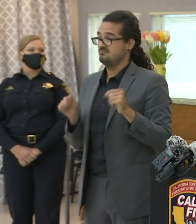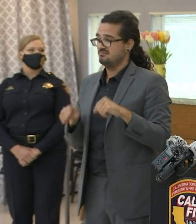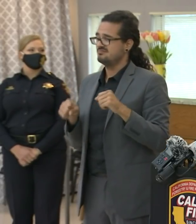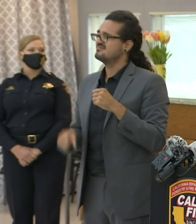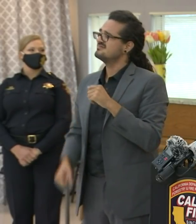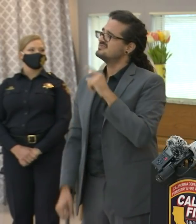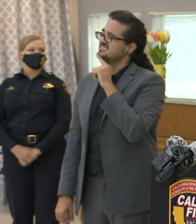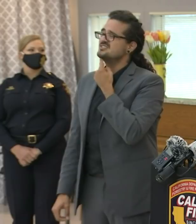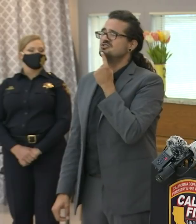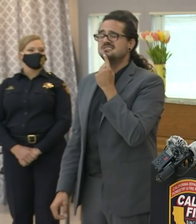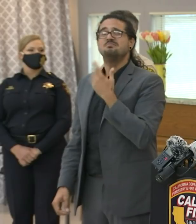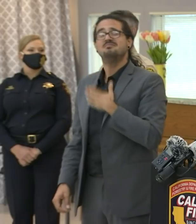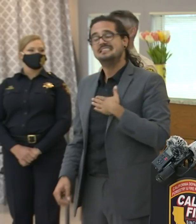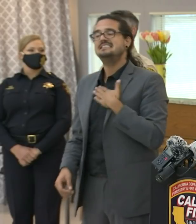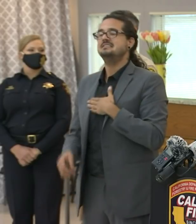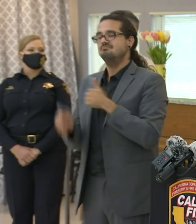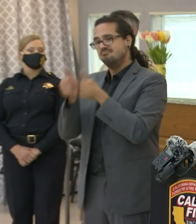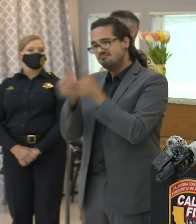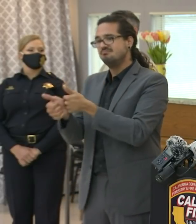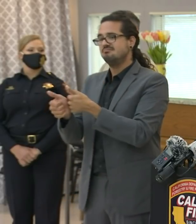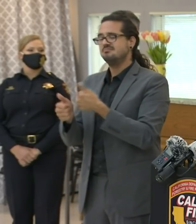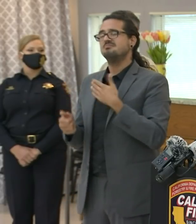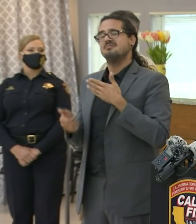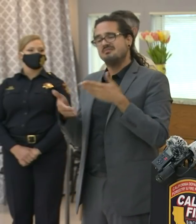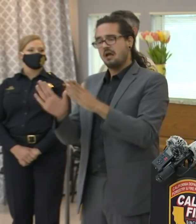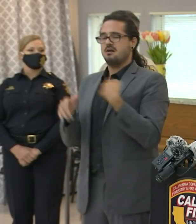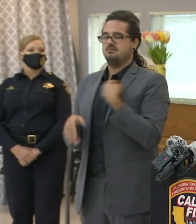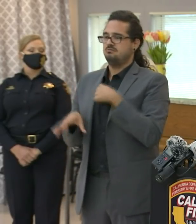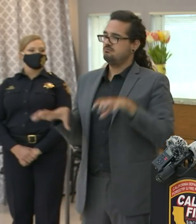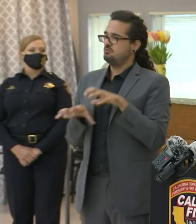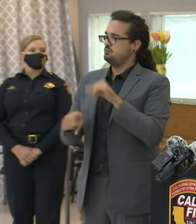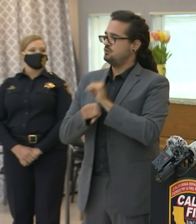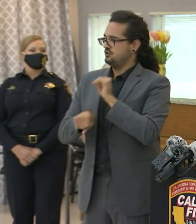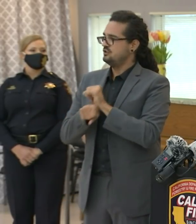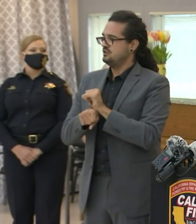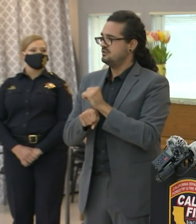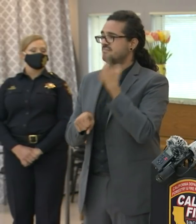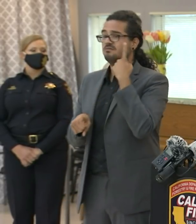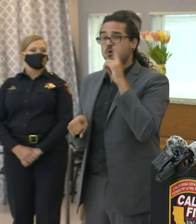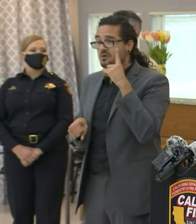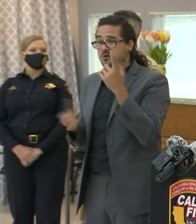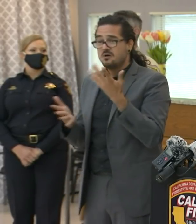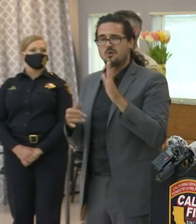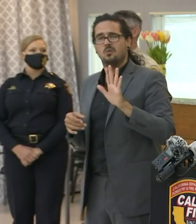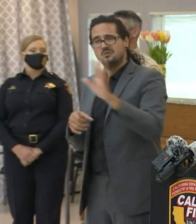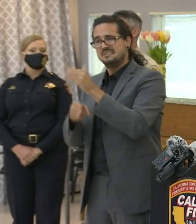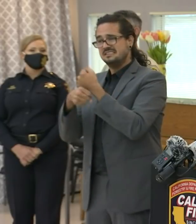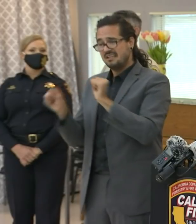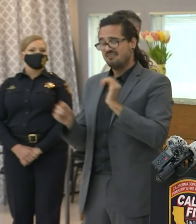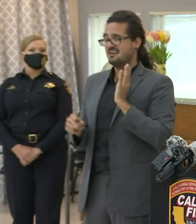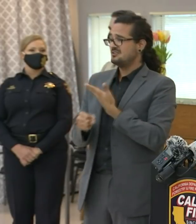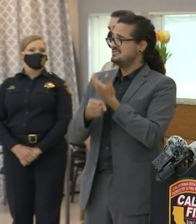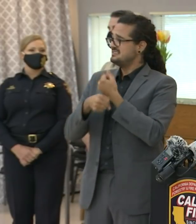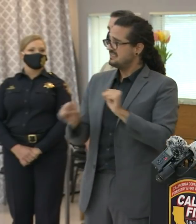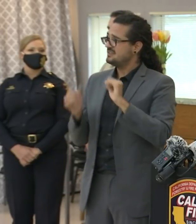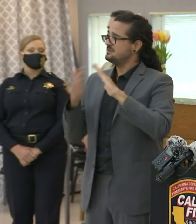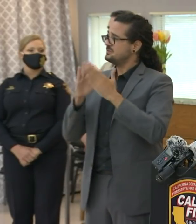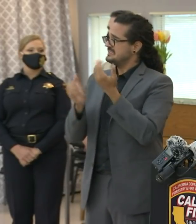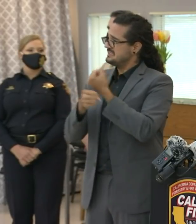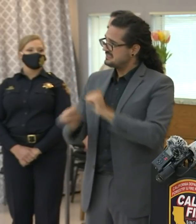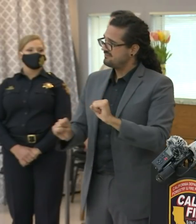area for your safety and our safety. I want to reiterate something that Chief Deputy Clark said. The fuels out there have